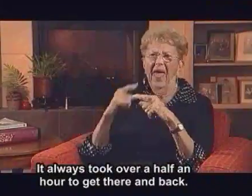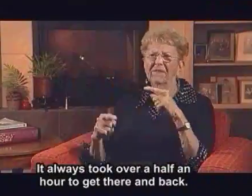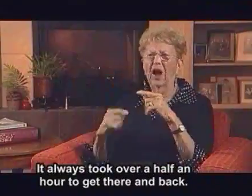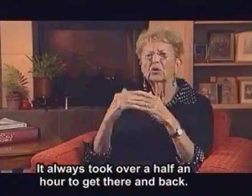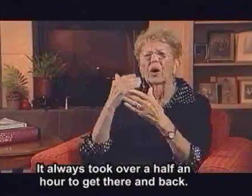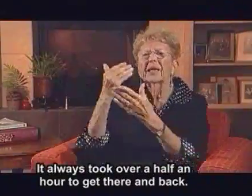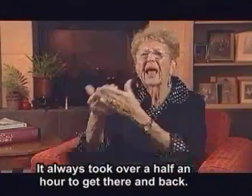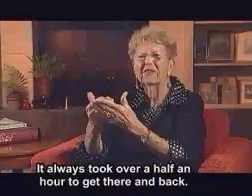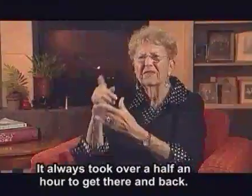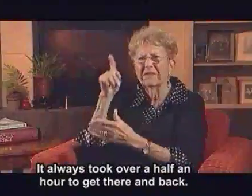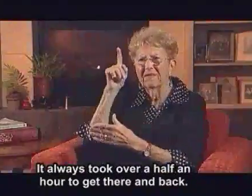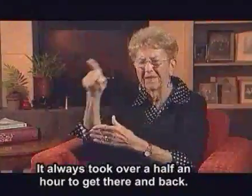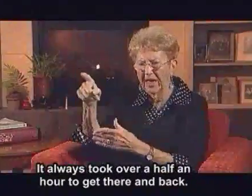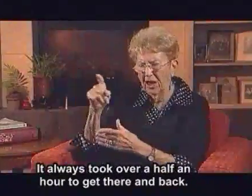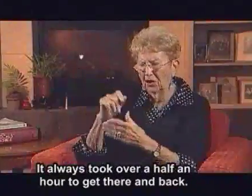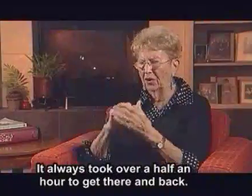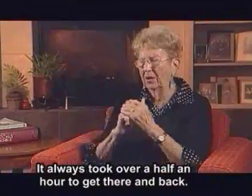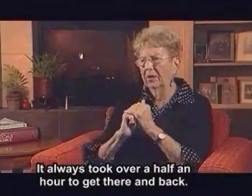over half an hour just to get there and back.